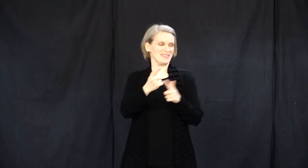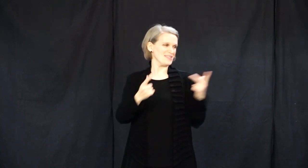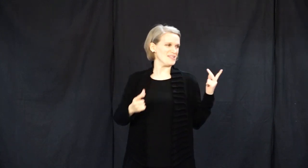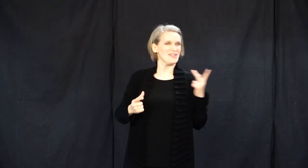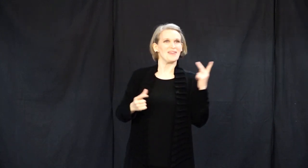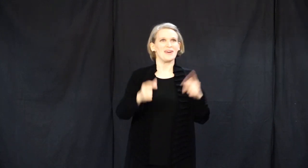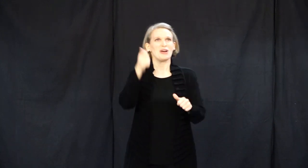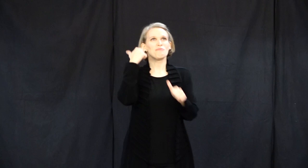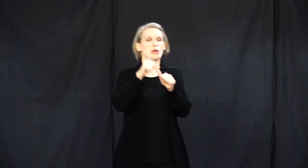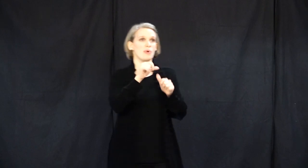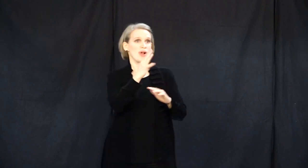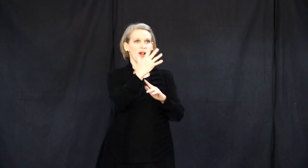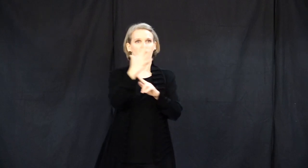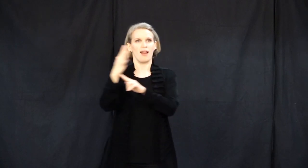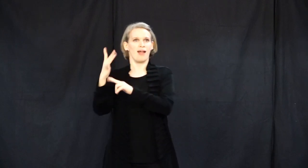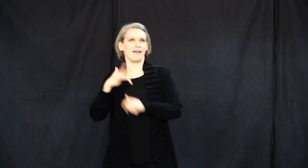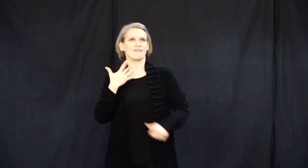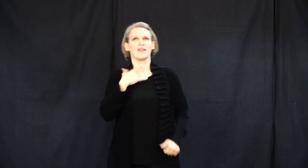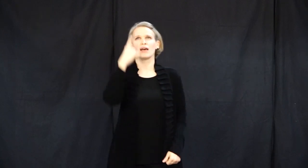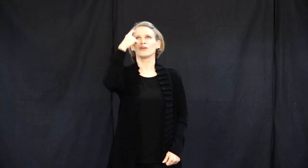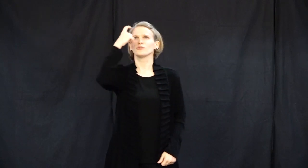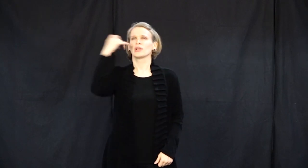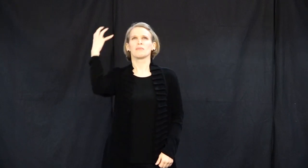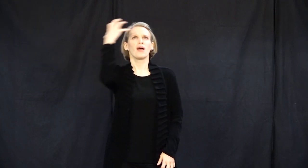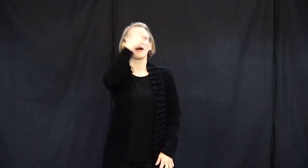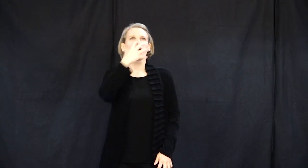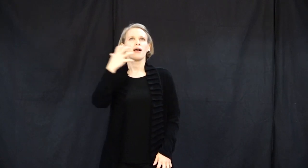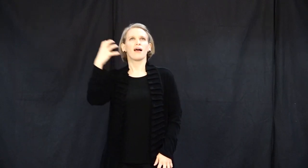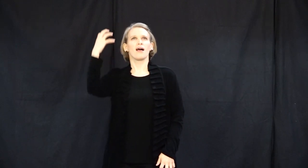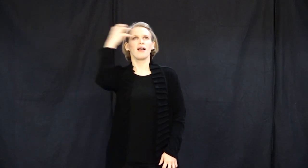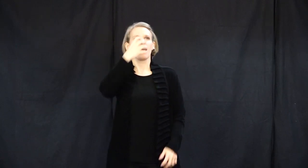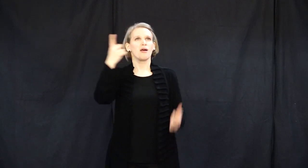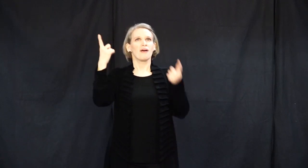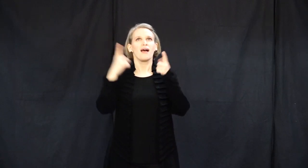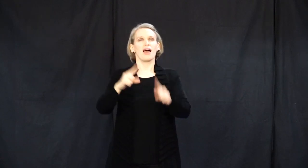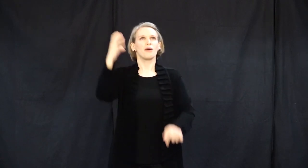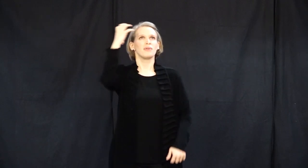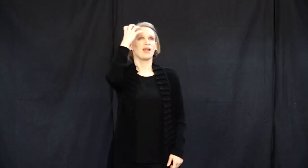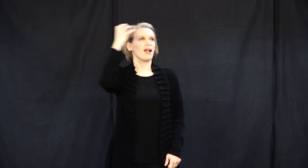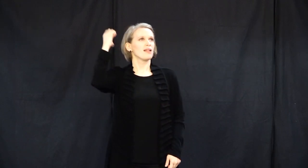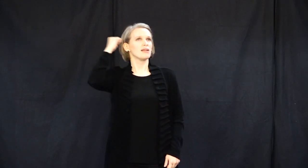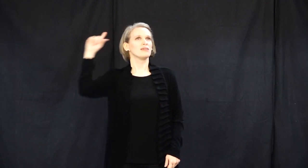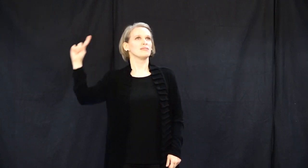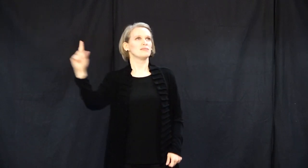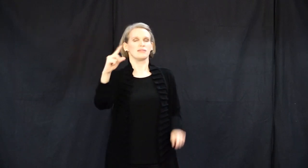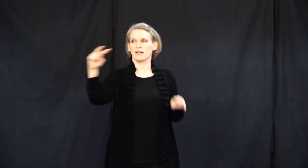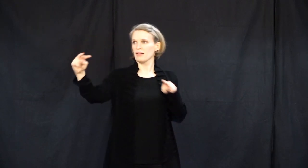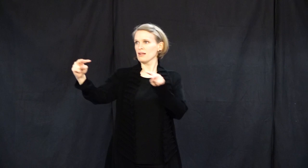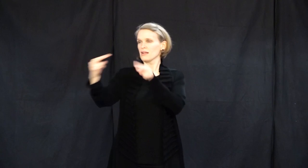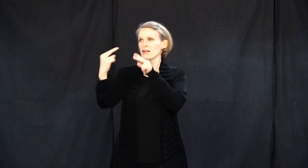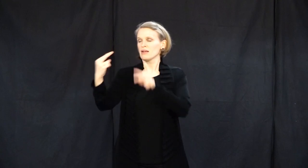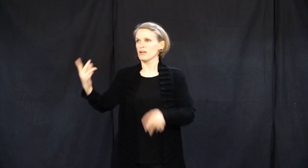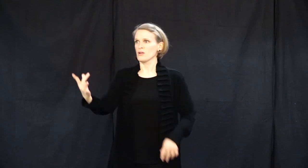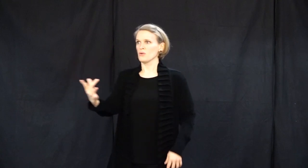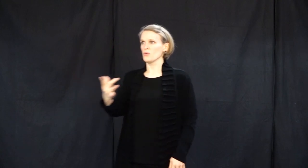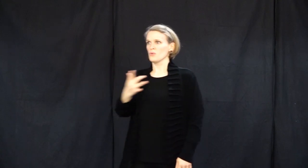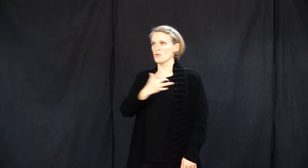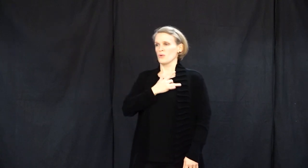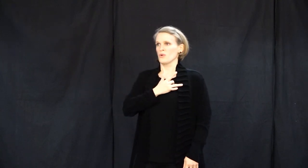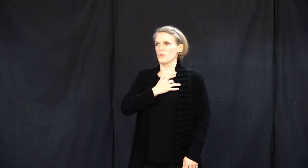like candlelight, like a dream that you can't quite place. But Alexander, I'll never forget the first time I saw your face.